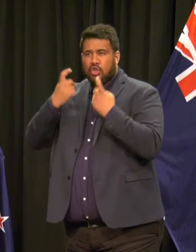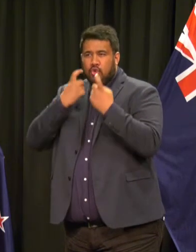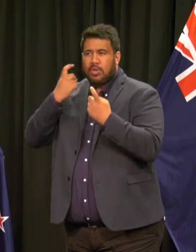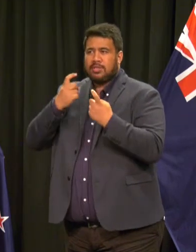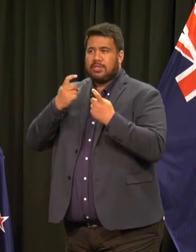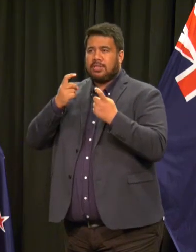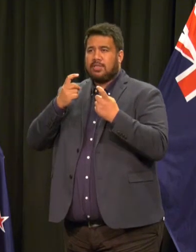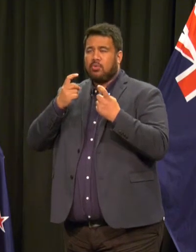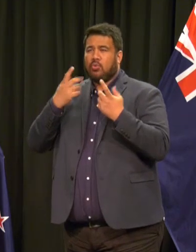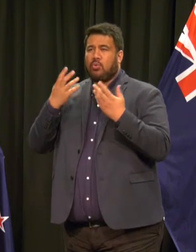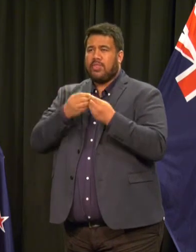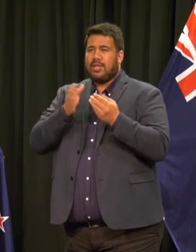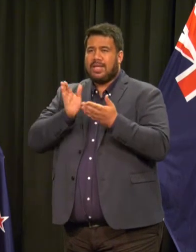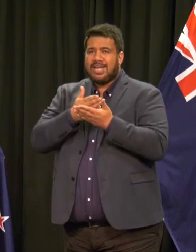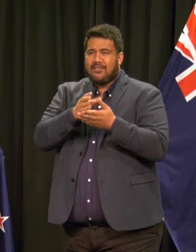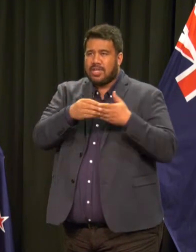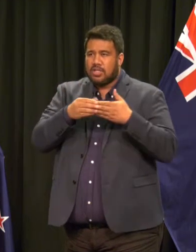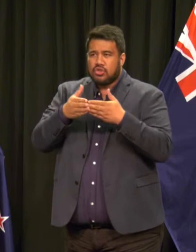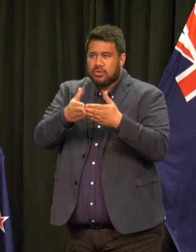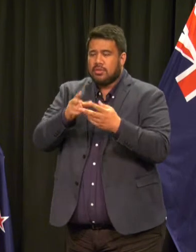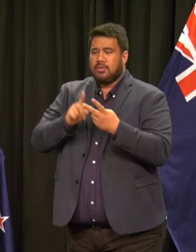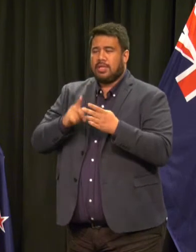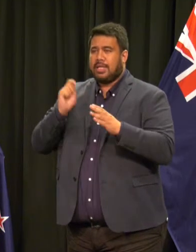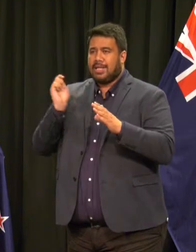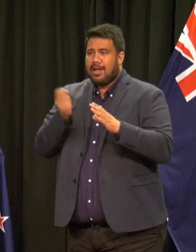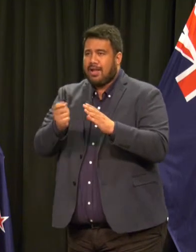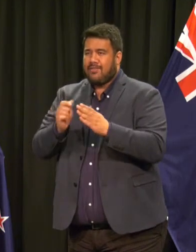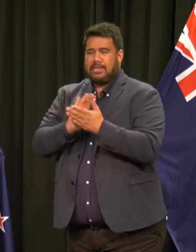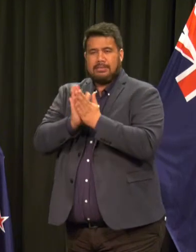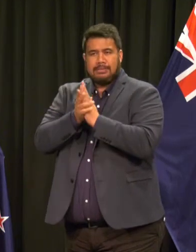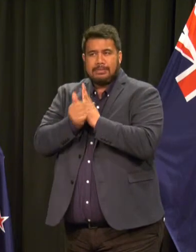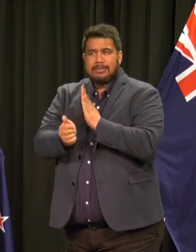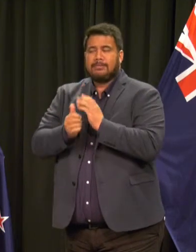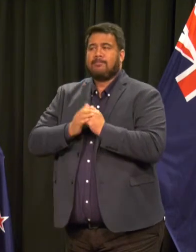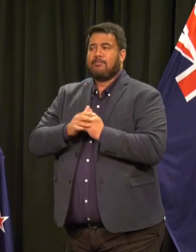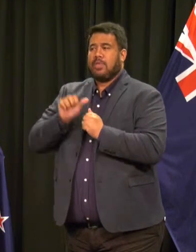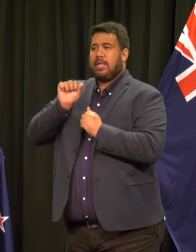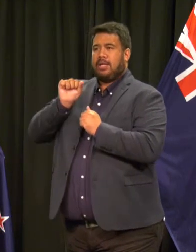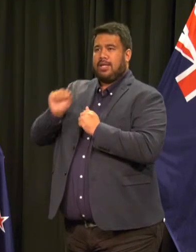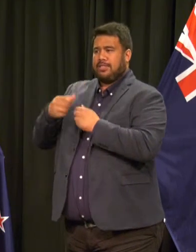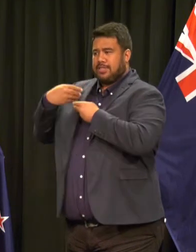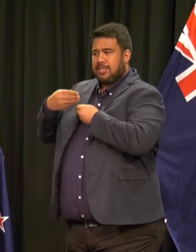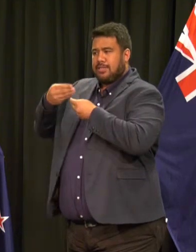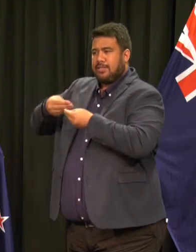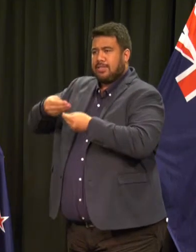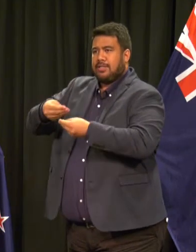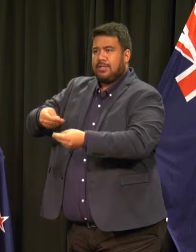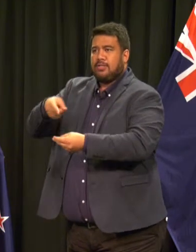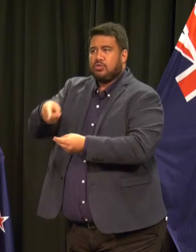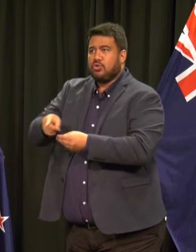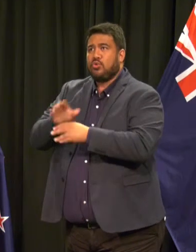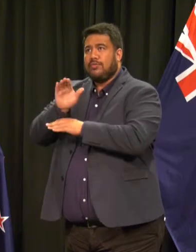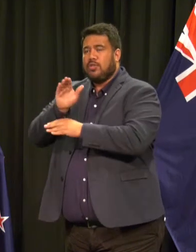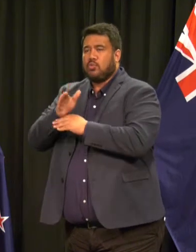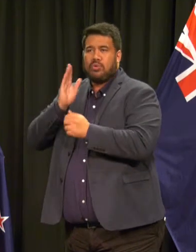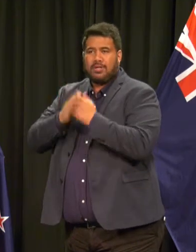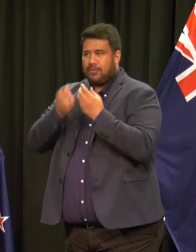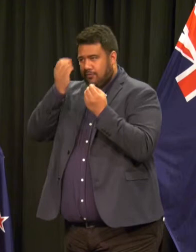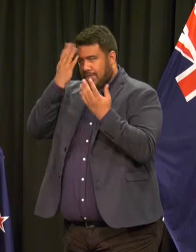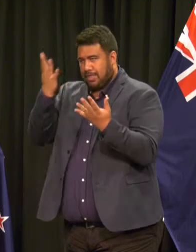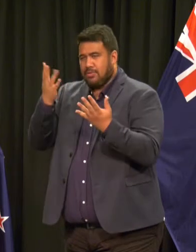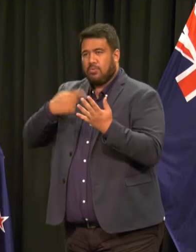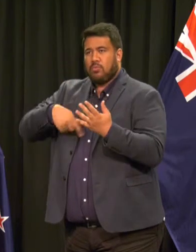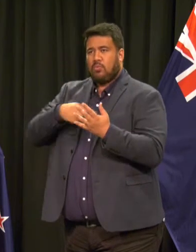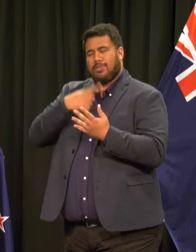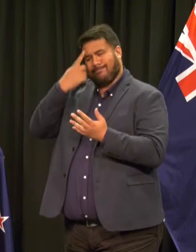a story for every occasion, and now a legacy that will not be forgotten. Our thoughts are with Sir Ex Whānau at this time.